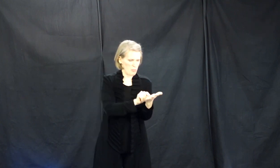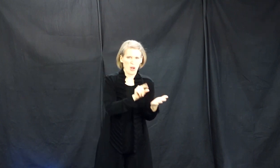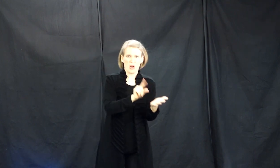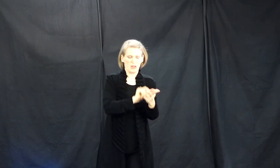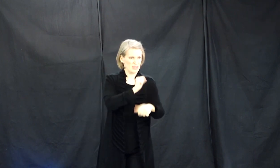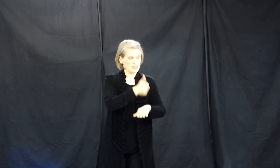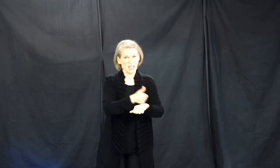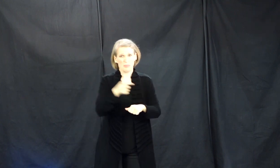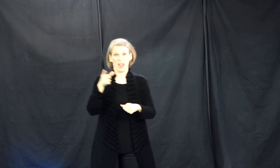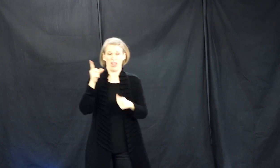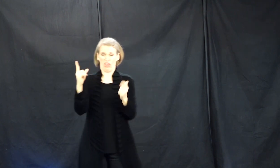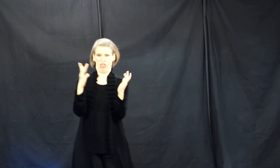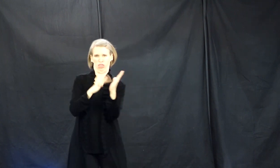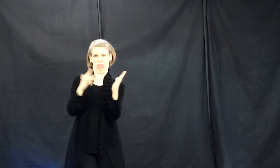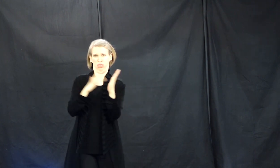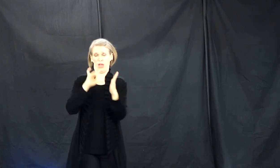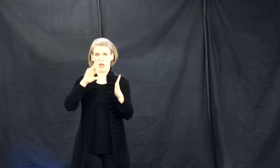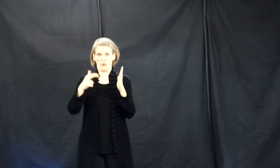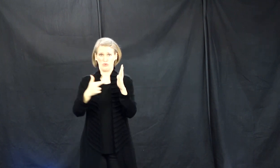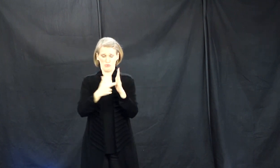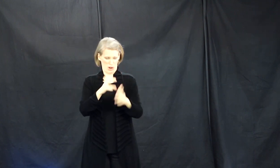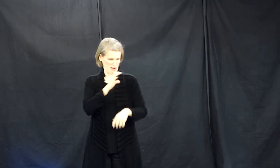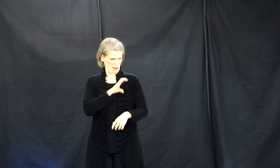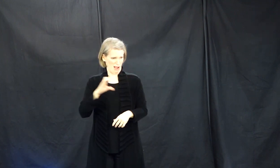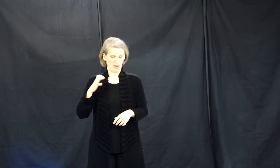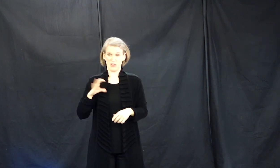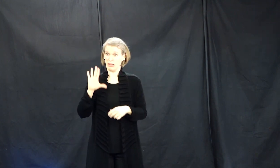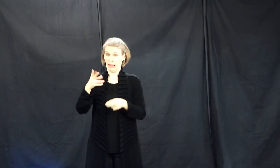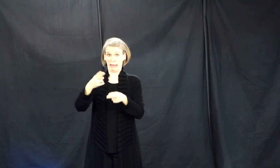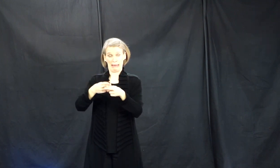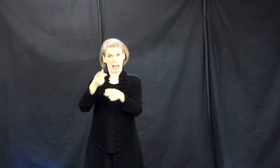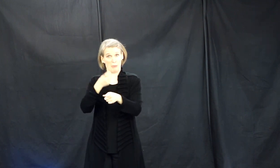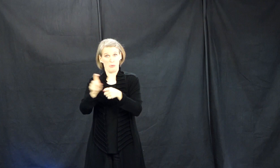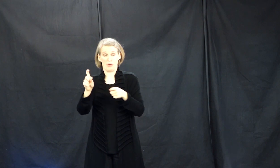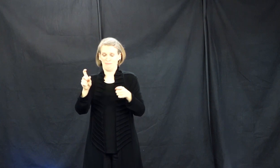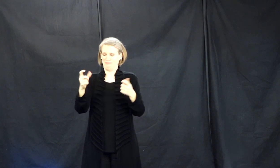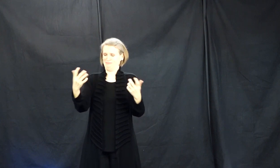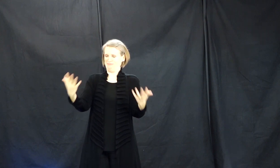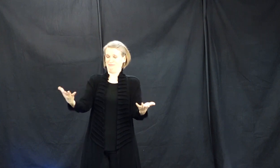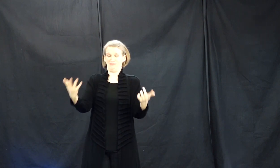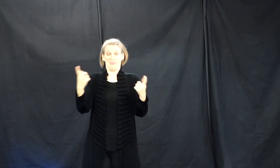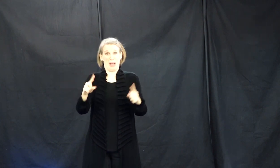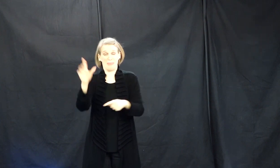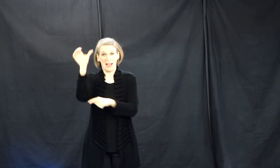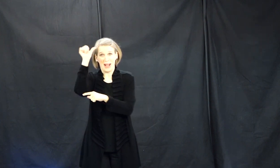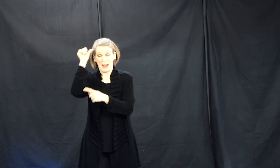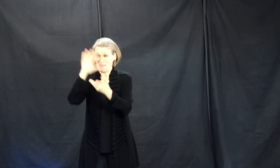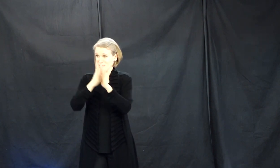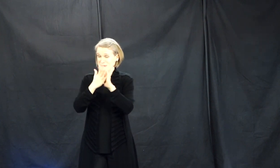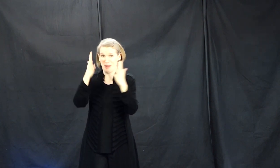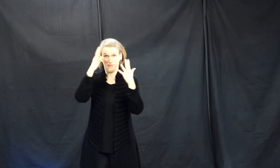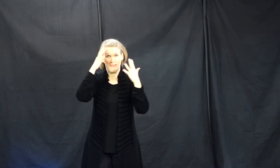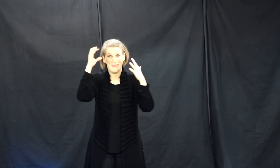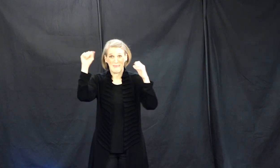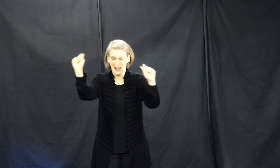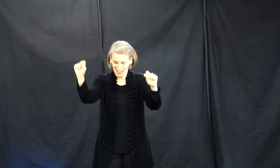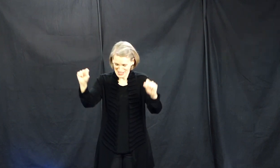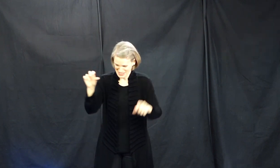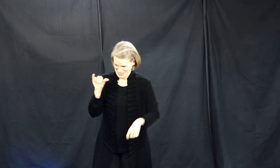abuse his cabinet post, destroy his reputation. Welcome, folks, to the Adams administration. Jefferson's